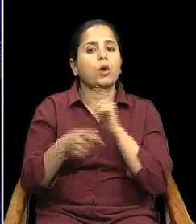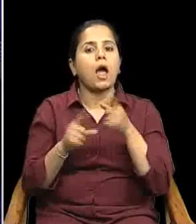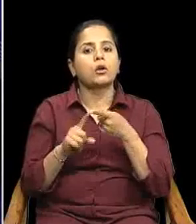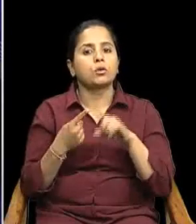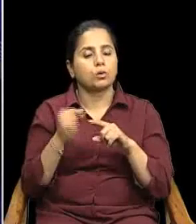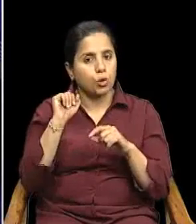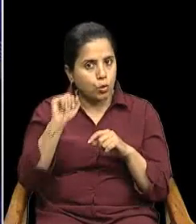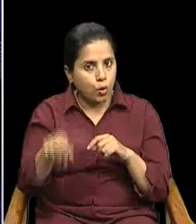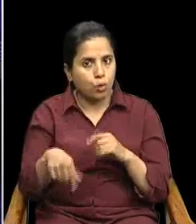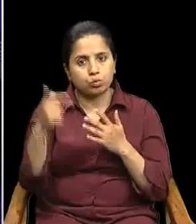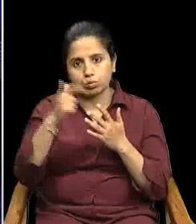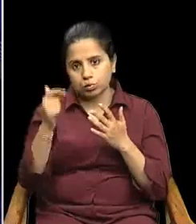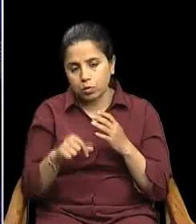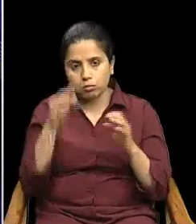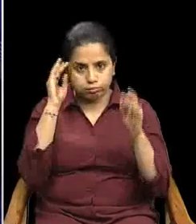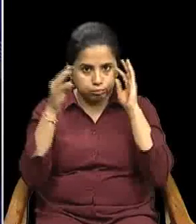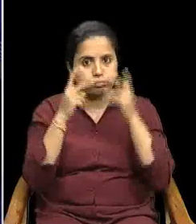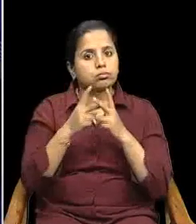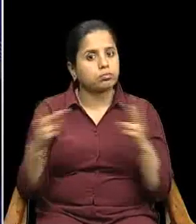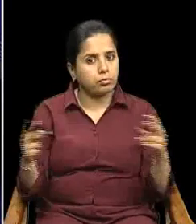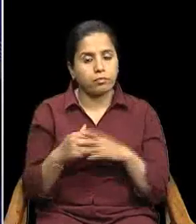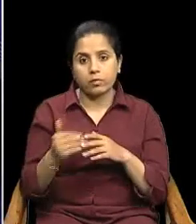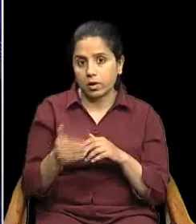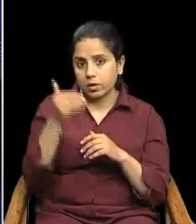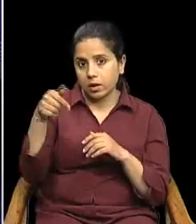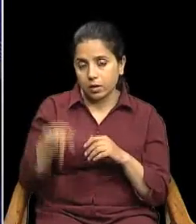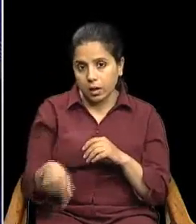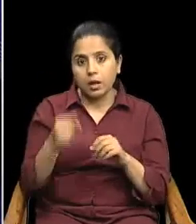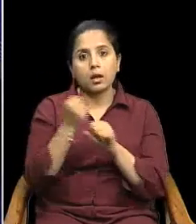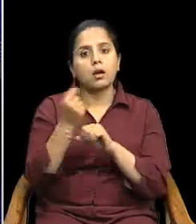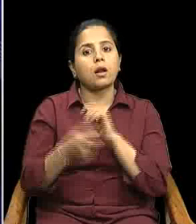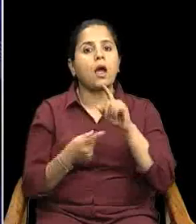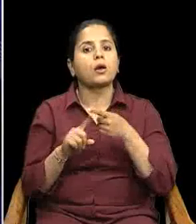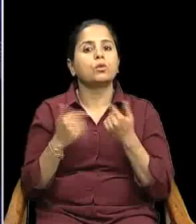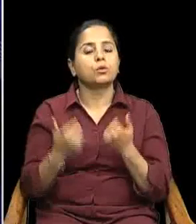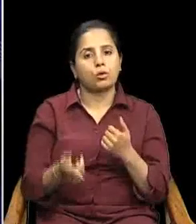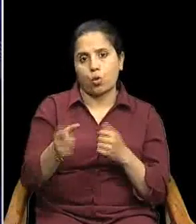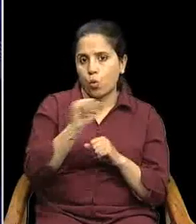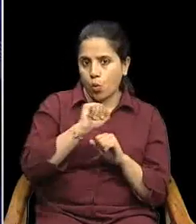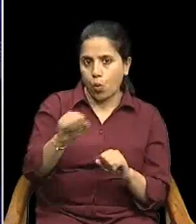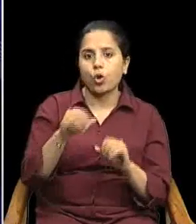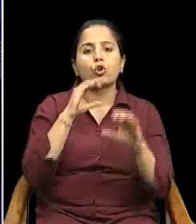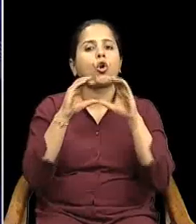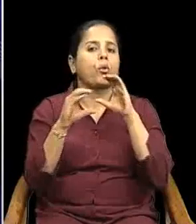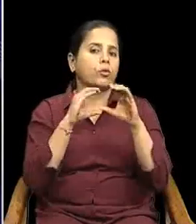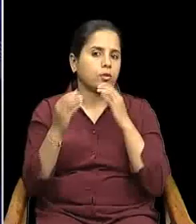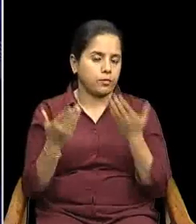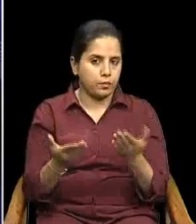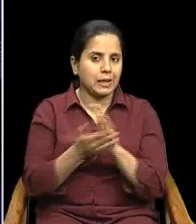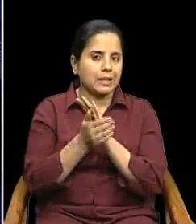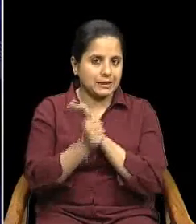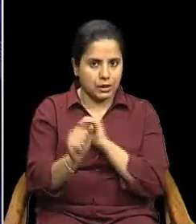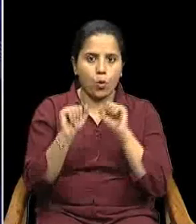attributes of creativity. The next graduate attribute is your communication